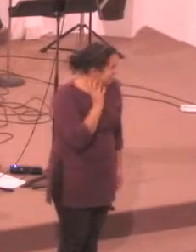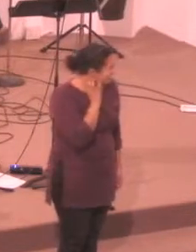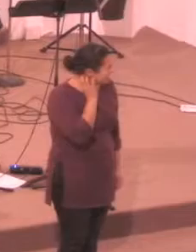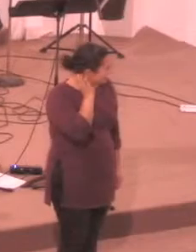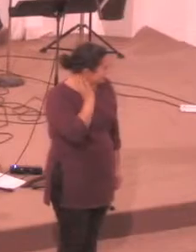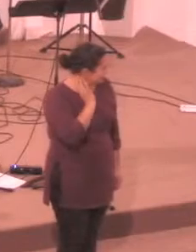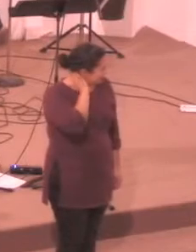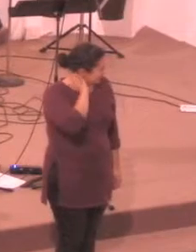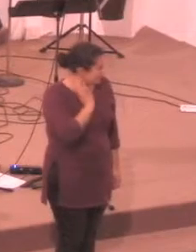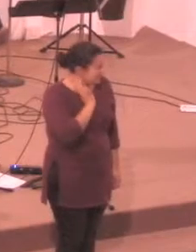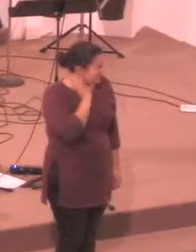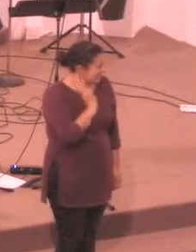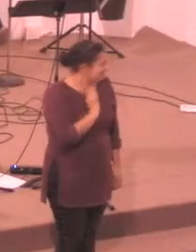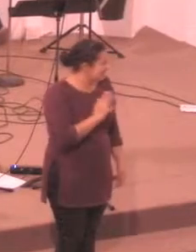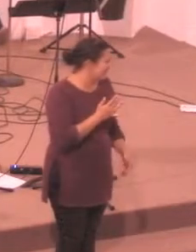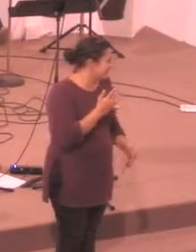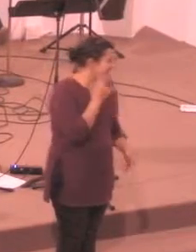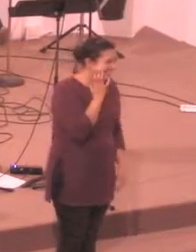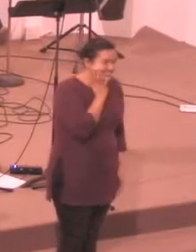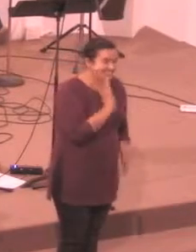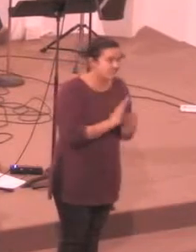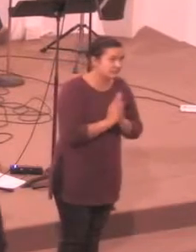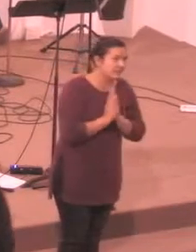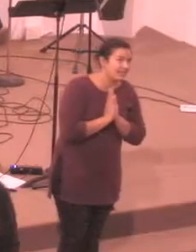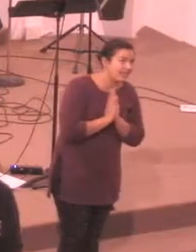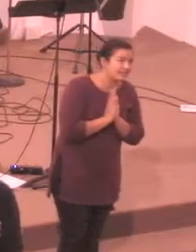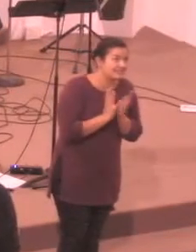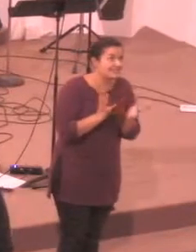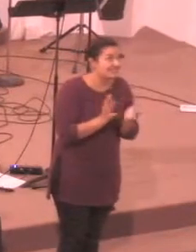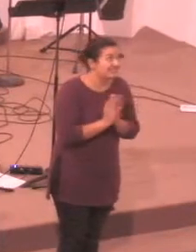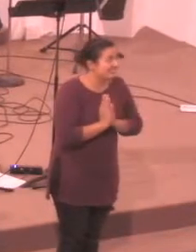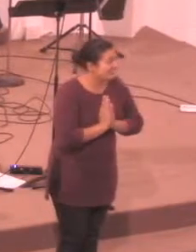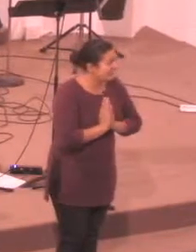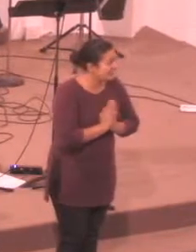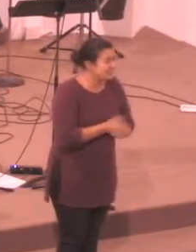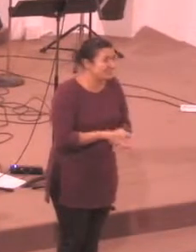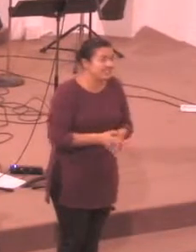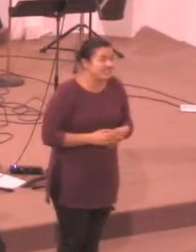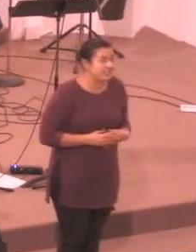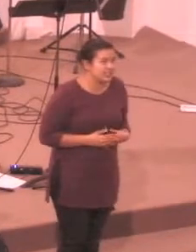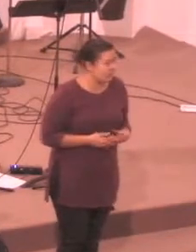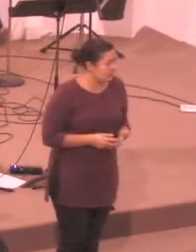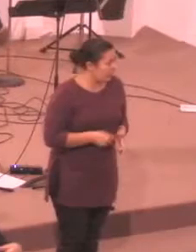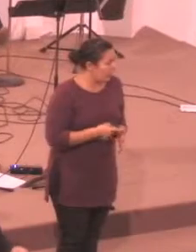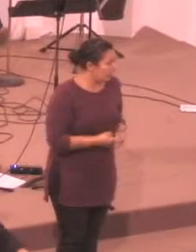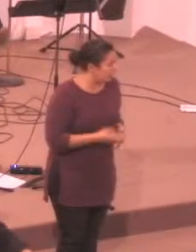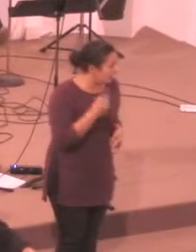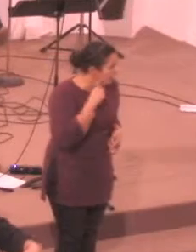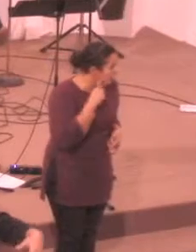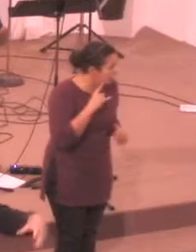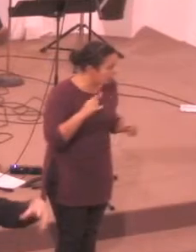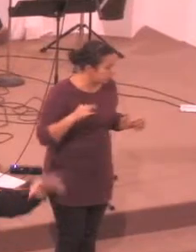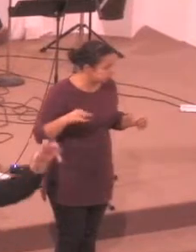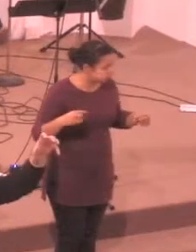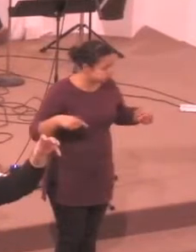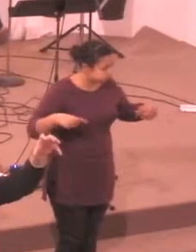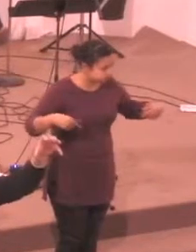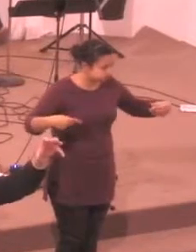I'm just laughing. I'm praying, laughing, and they're, oh, man. Ooh. And then all of a sudden you hear, whoop, everything comes back